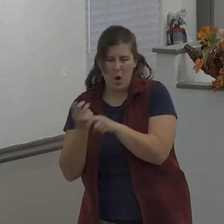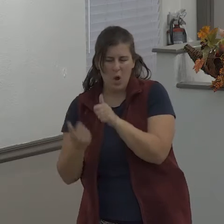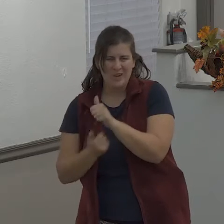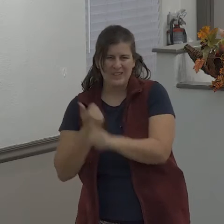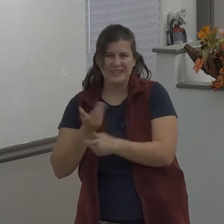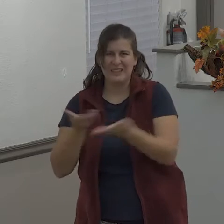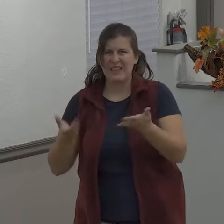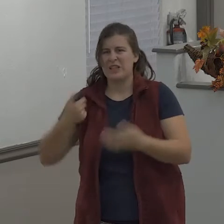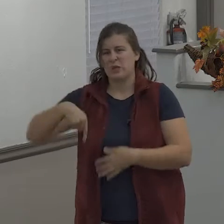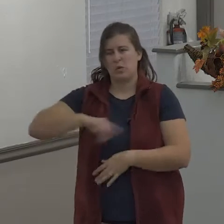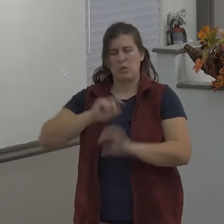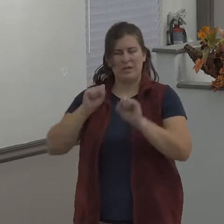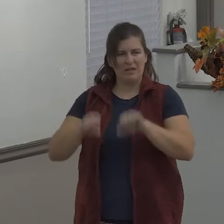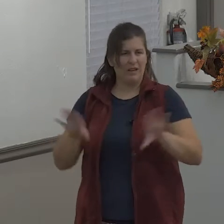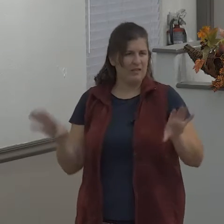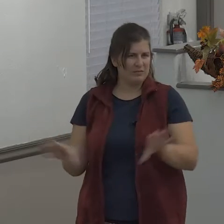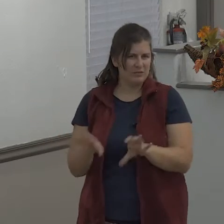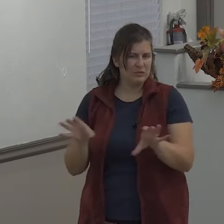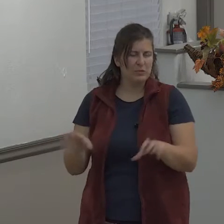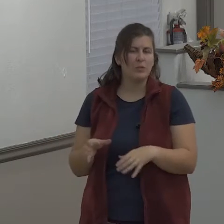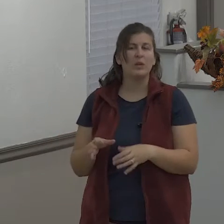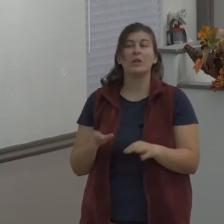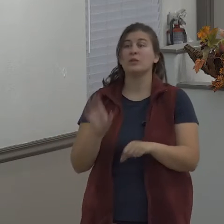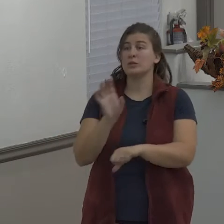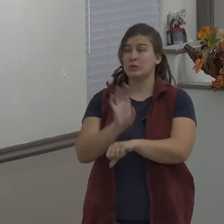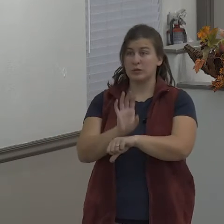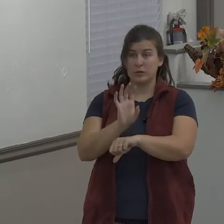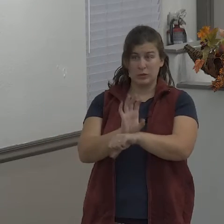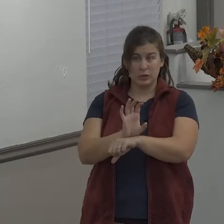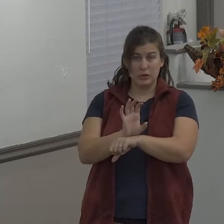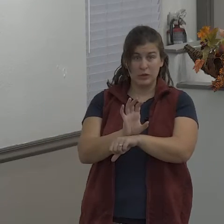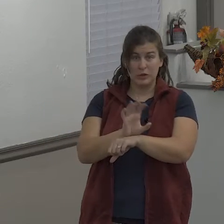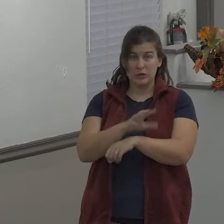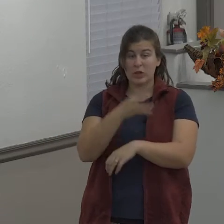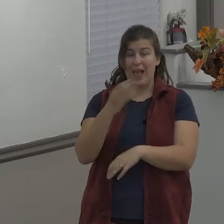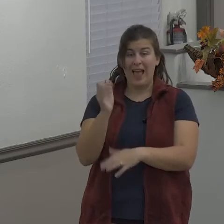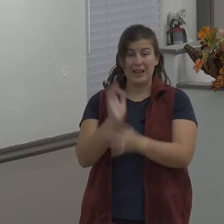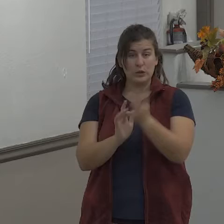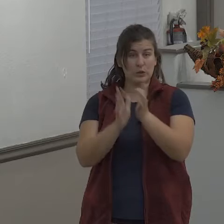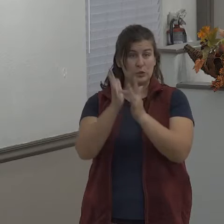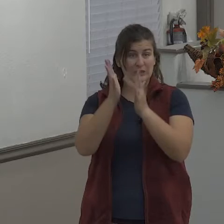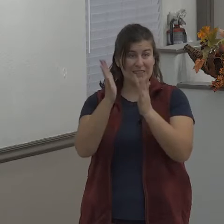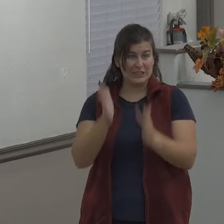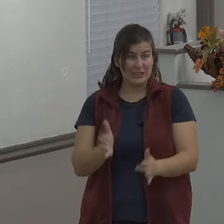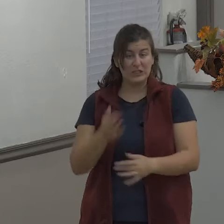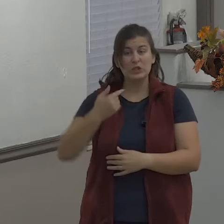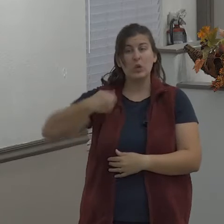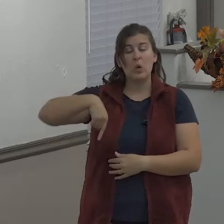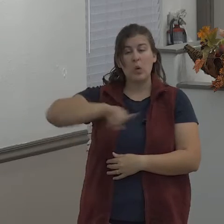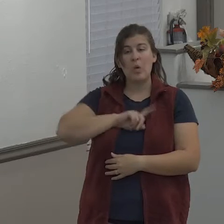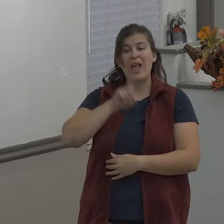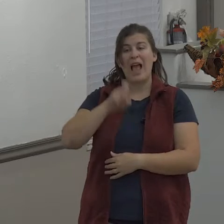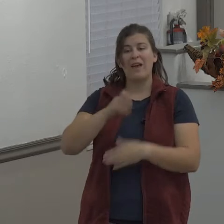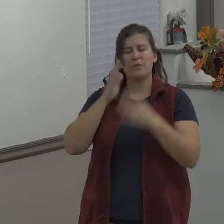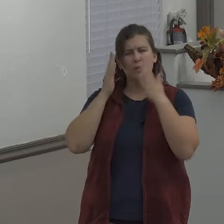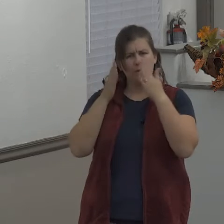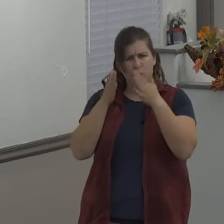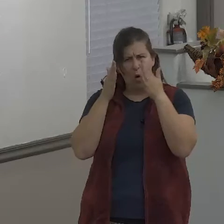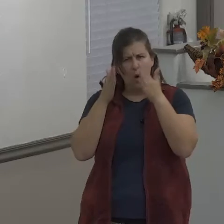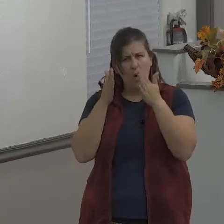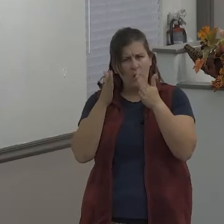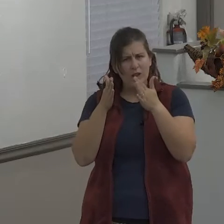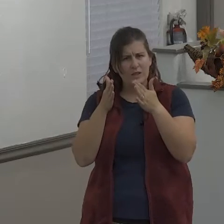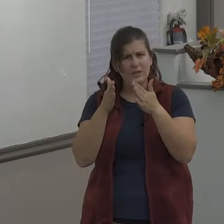do. And as a church and as Christians, we have to keep